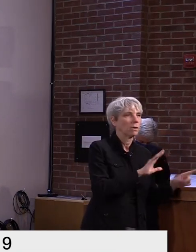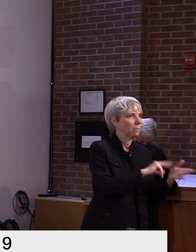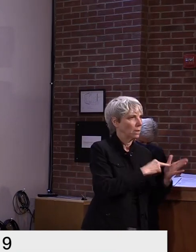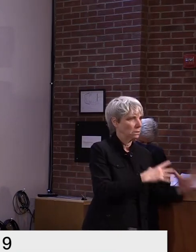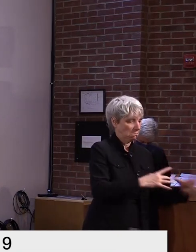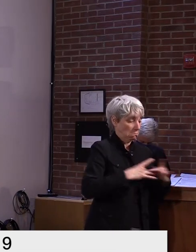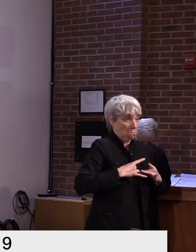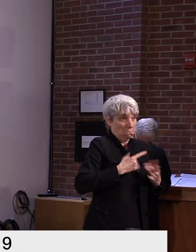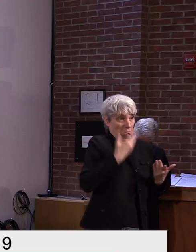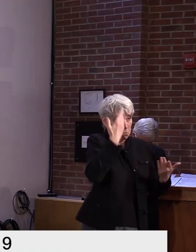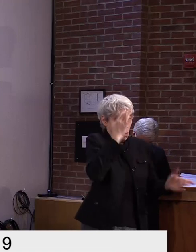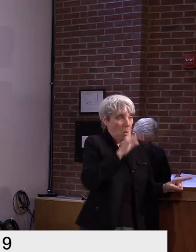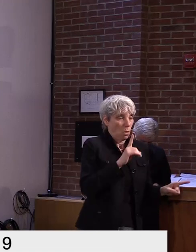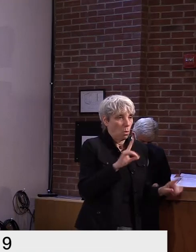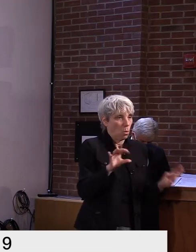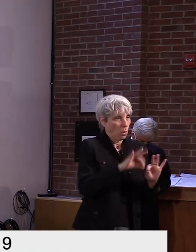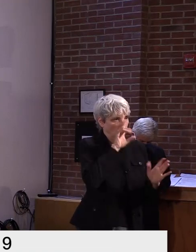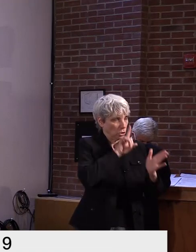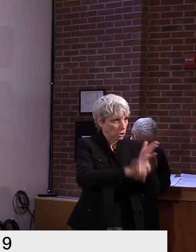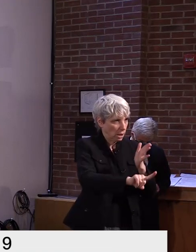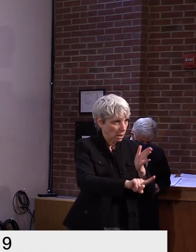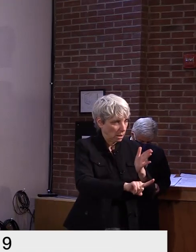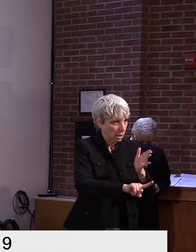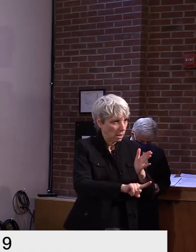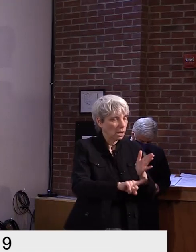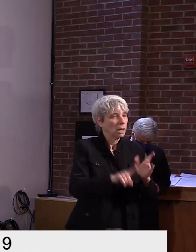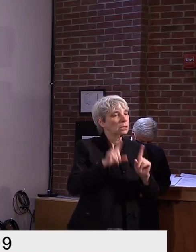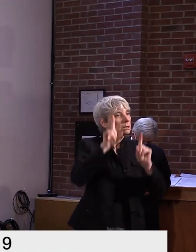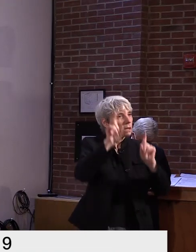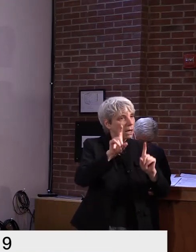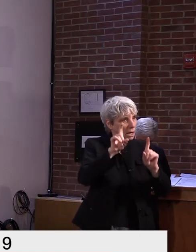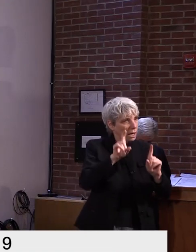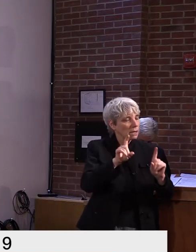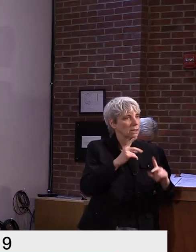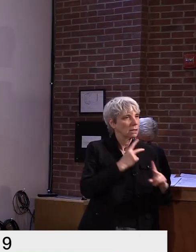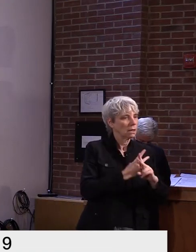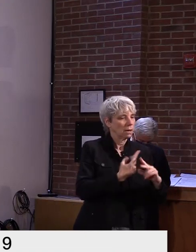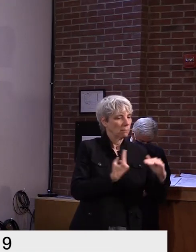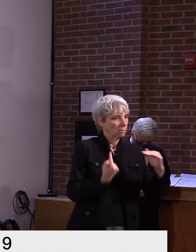they will have been isolated from the general population and not be at risk